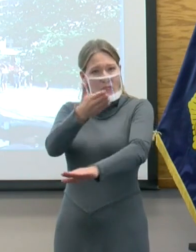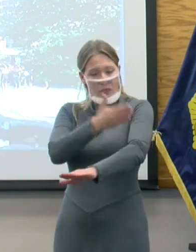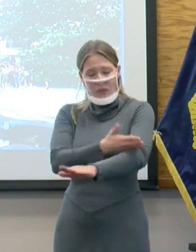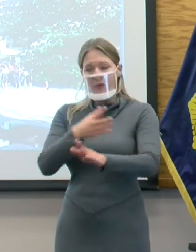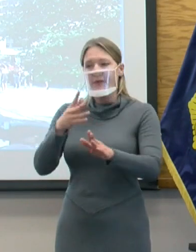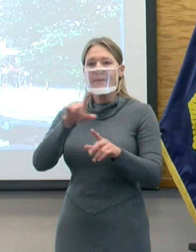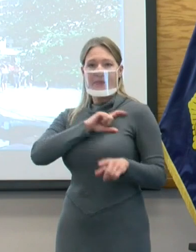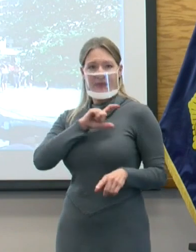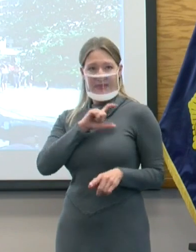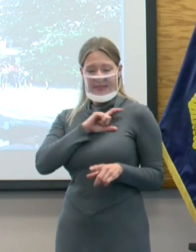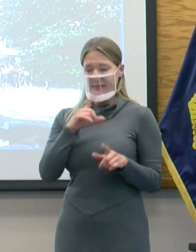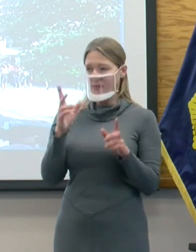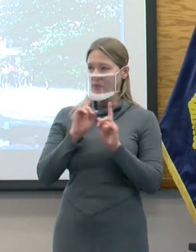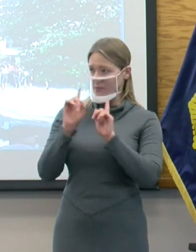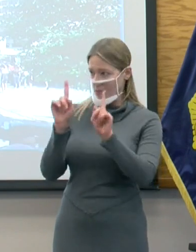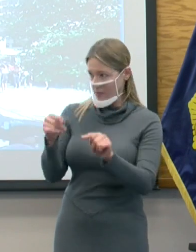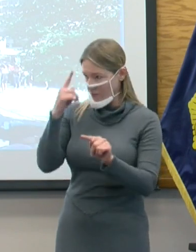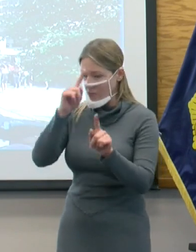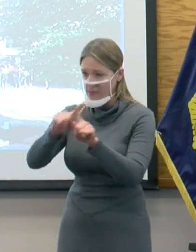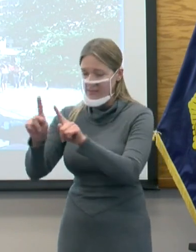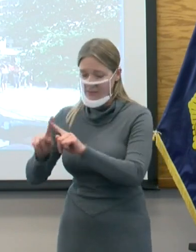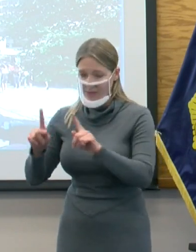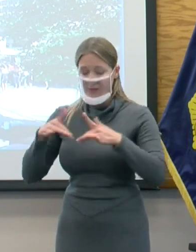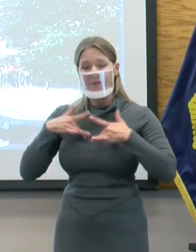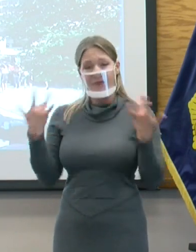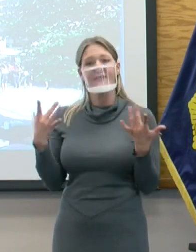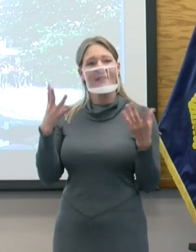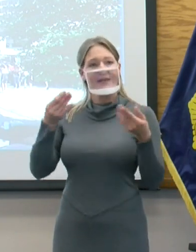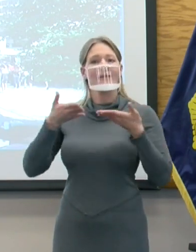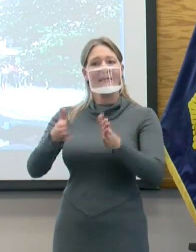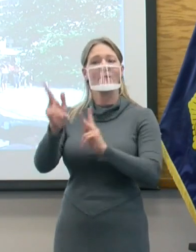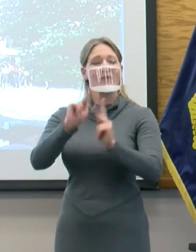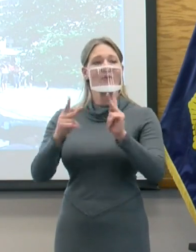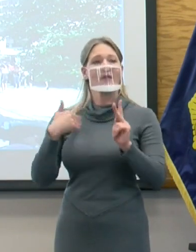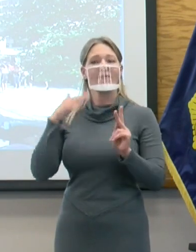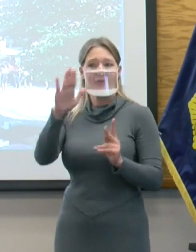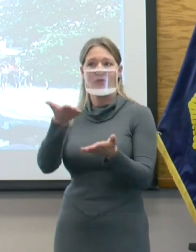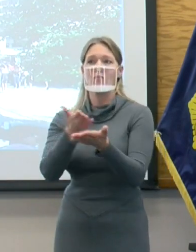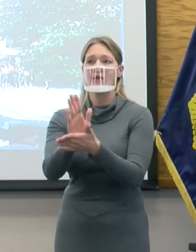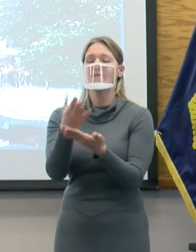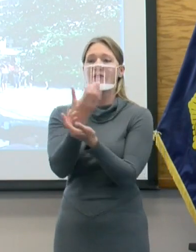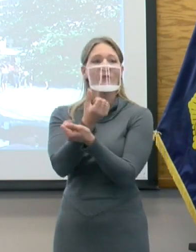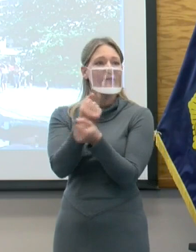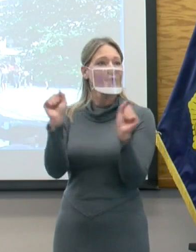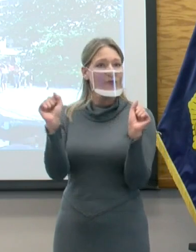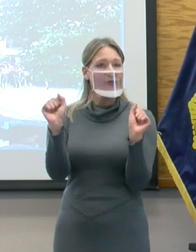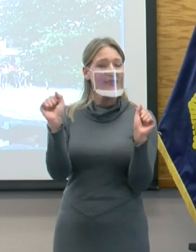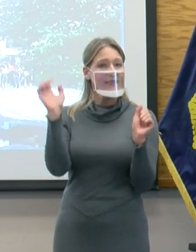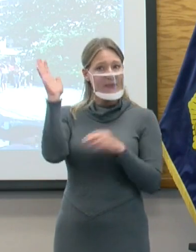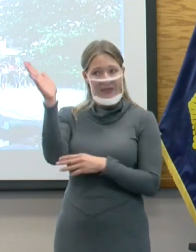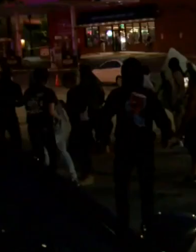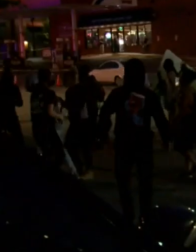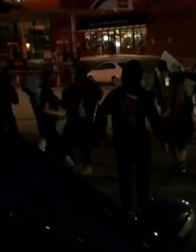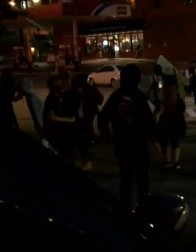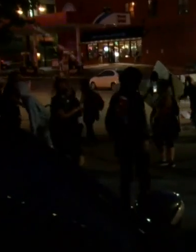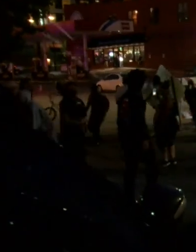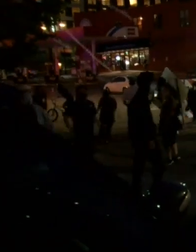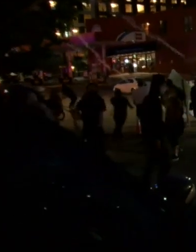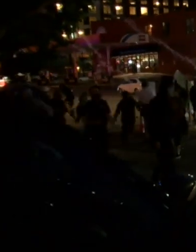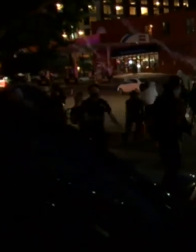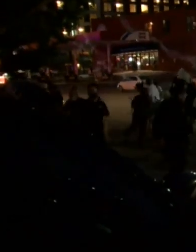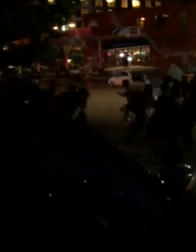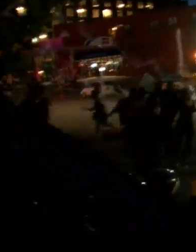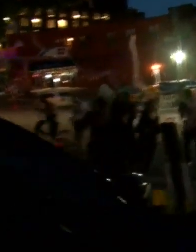ensure constitutional rights of free speech, and to create a safe environment for officers and our citizens. The